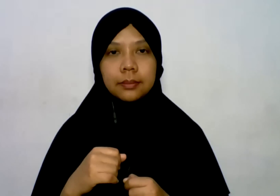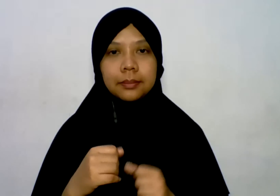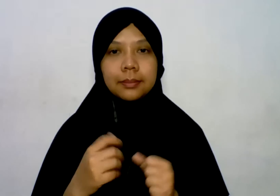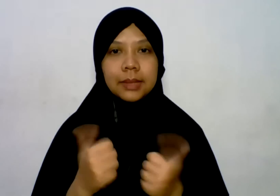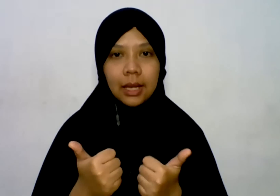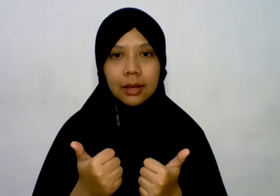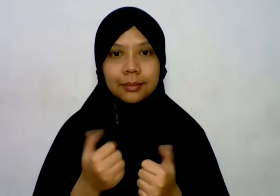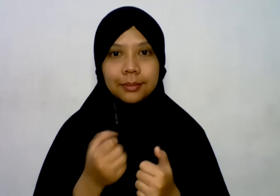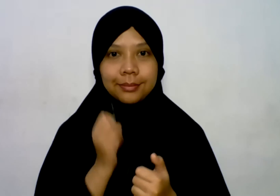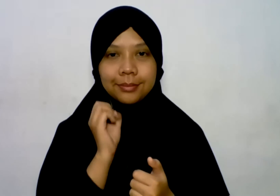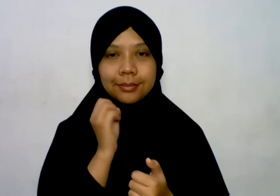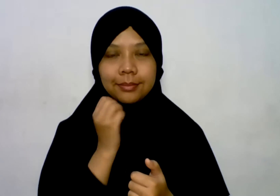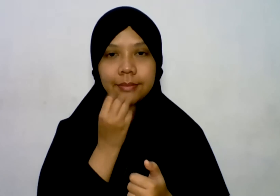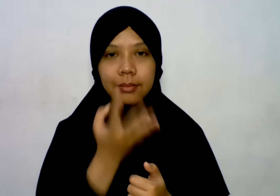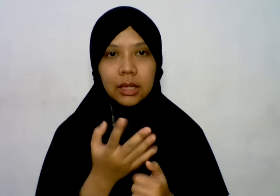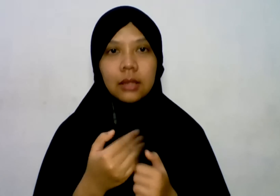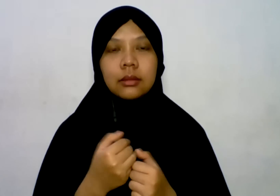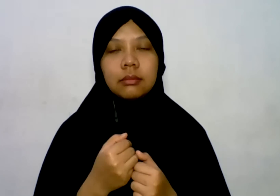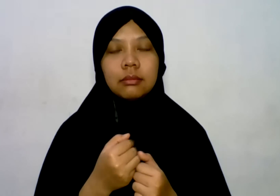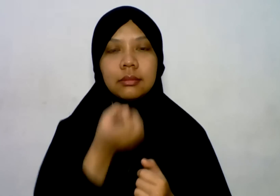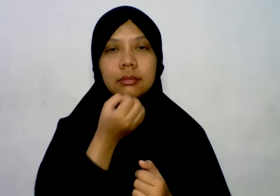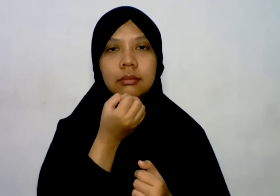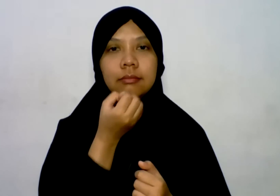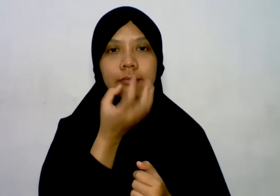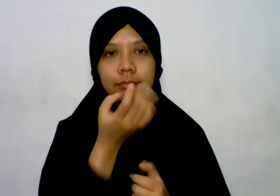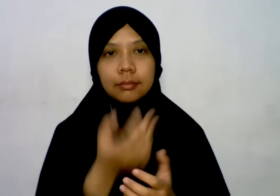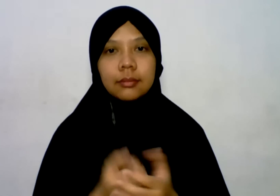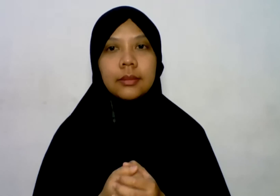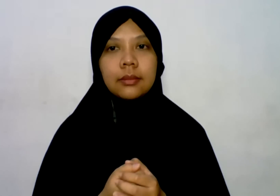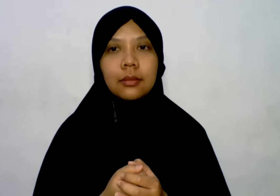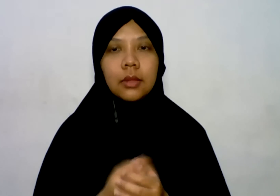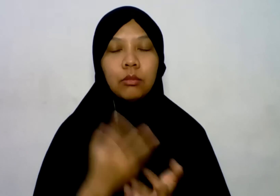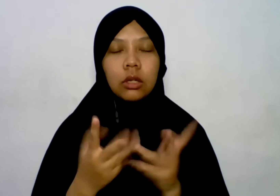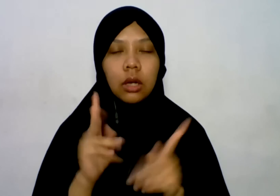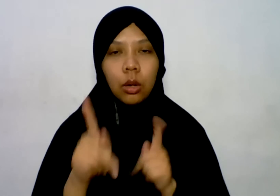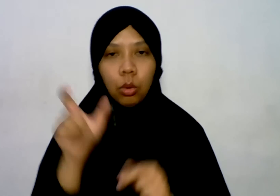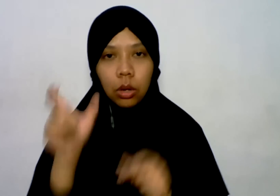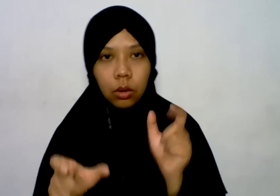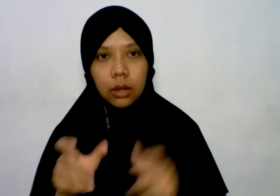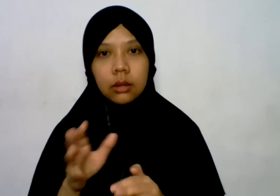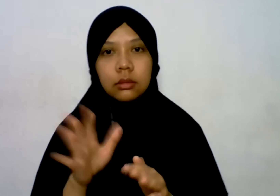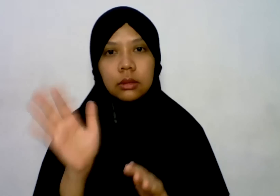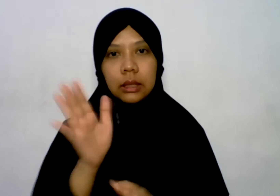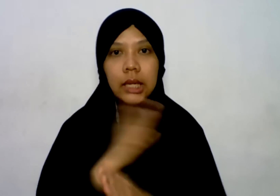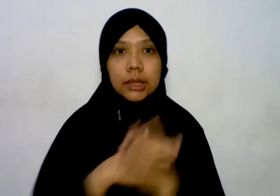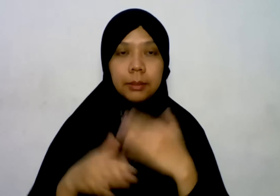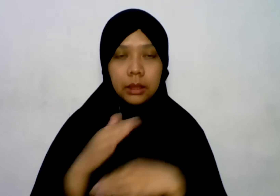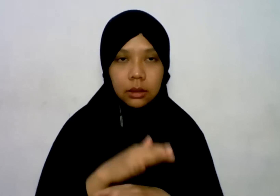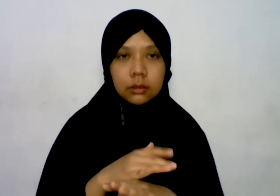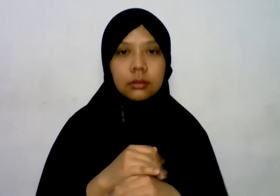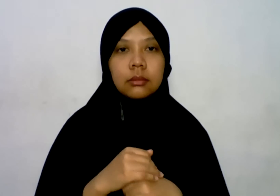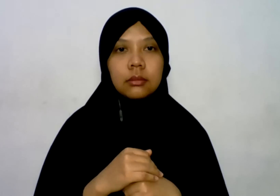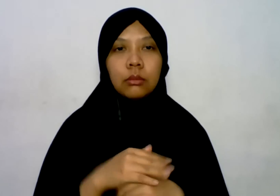and Pak Slamet Tohari. I think first, non-disabled people need to relinquish their power. Non-disabled people need